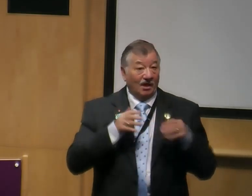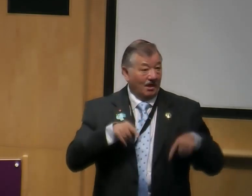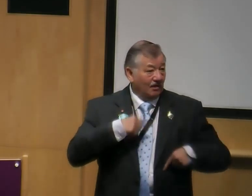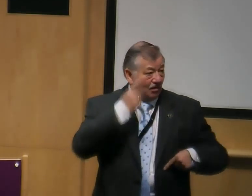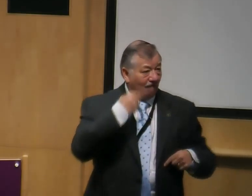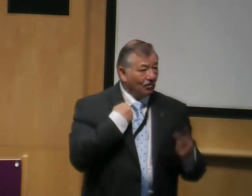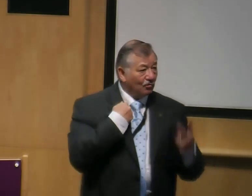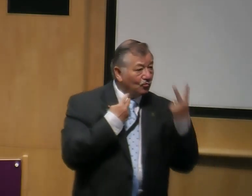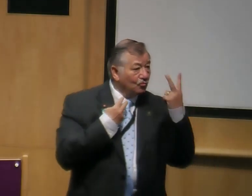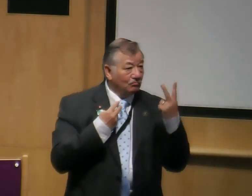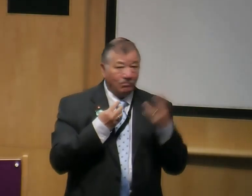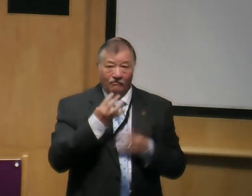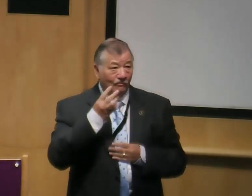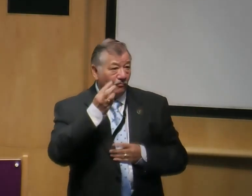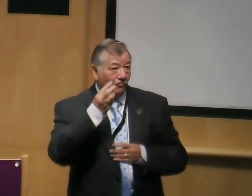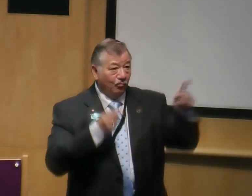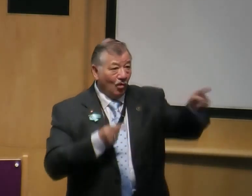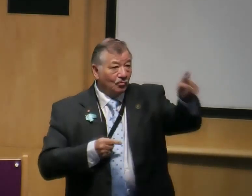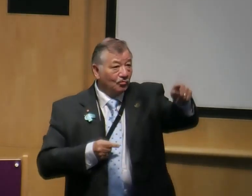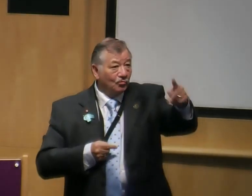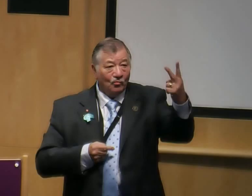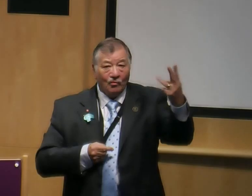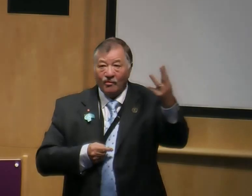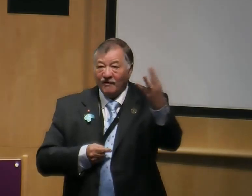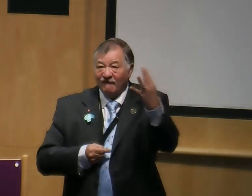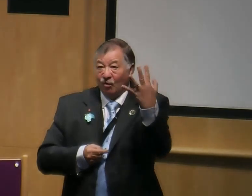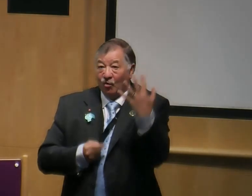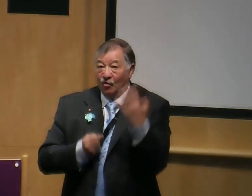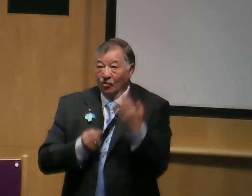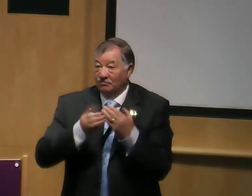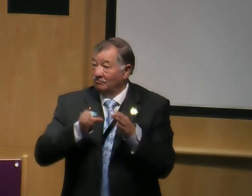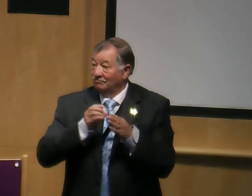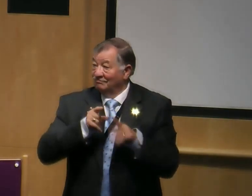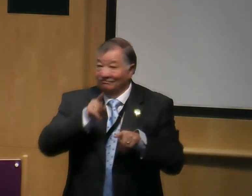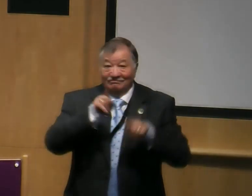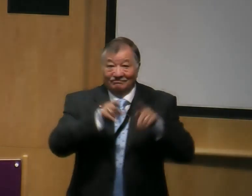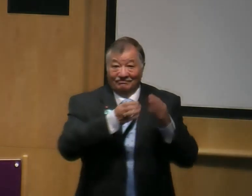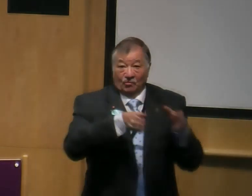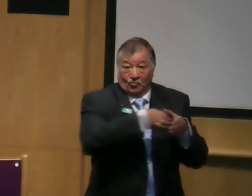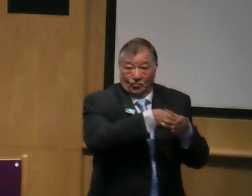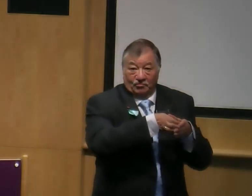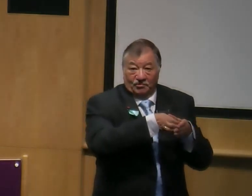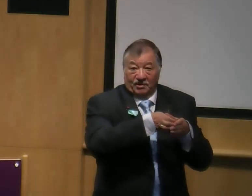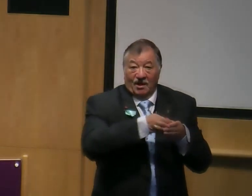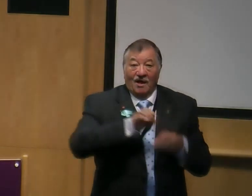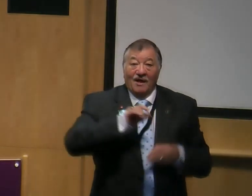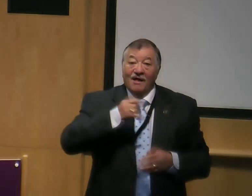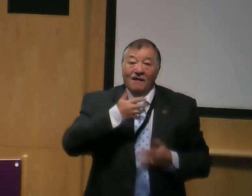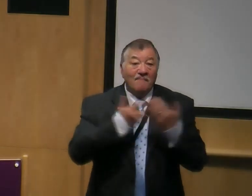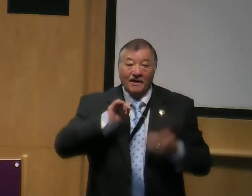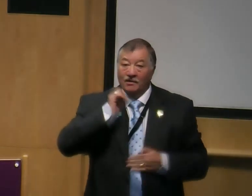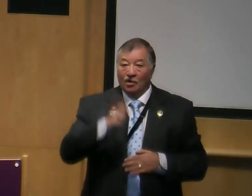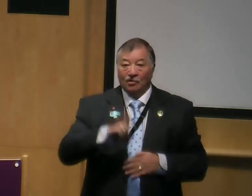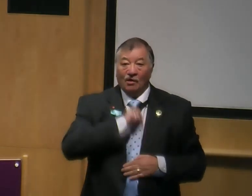Diversifying with different member groups. I know we have representatives here today